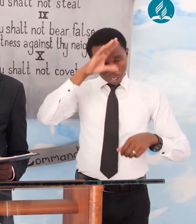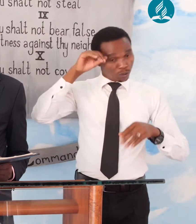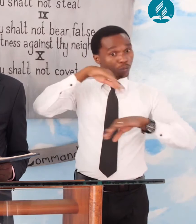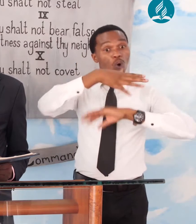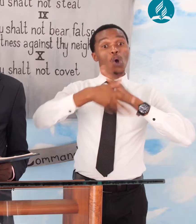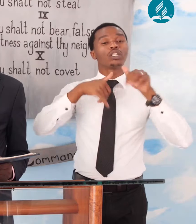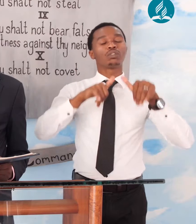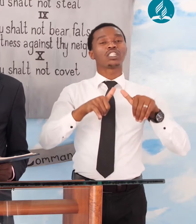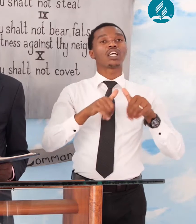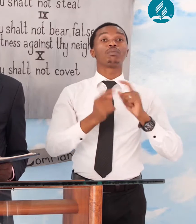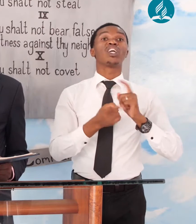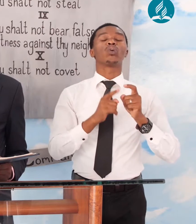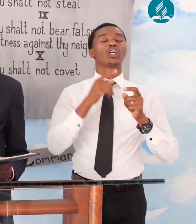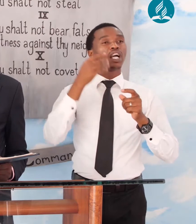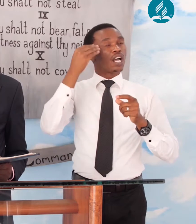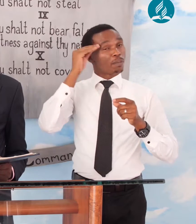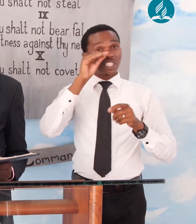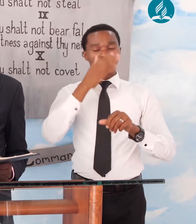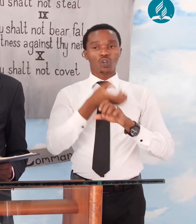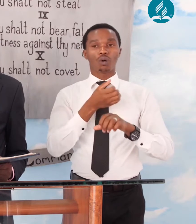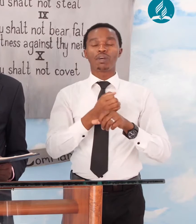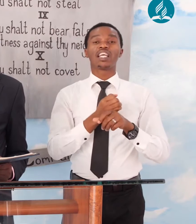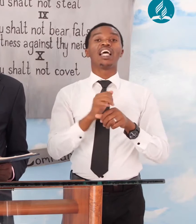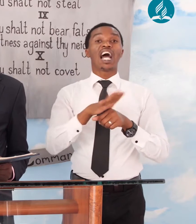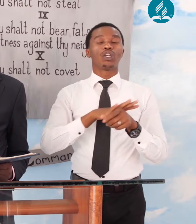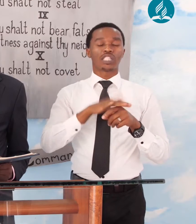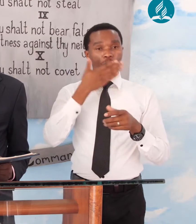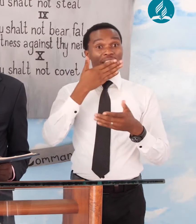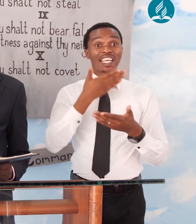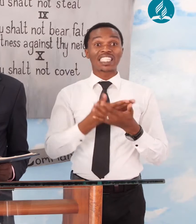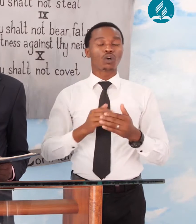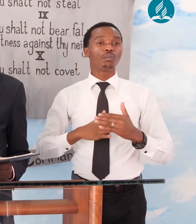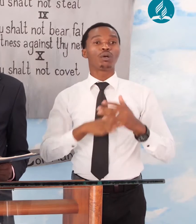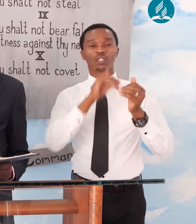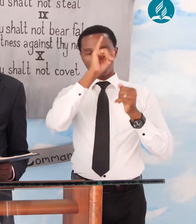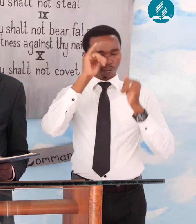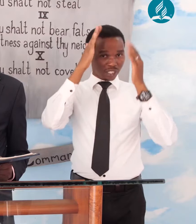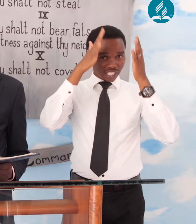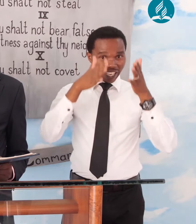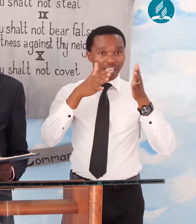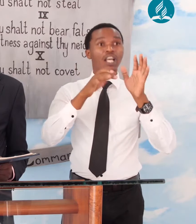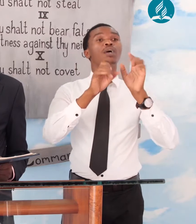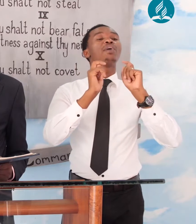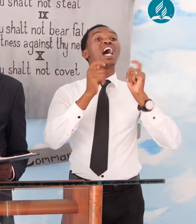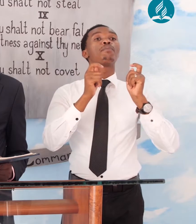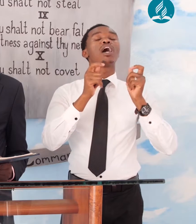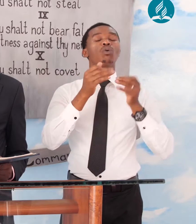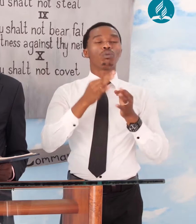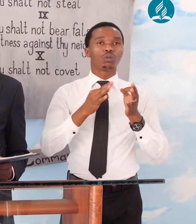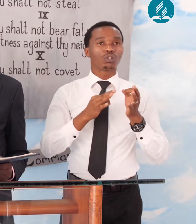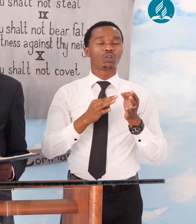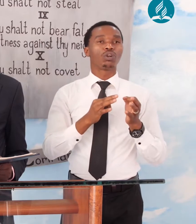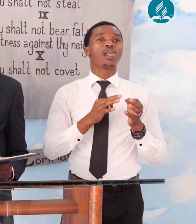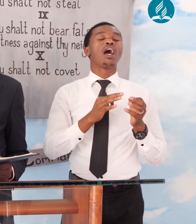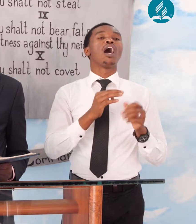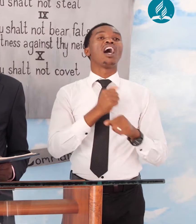mission which he fulfilled as the leader of Israel, testifies to the importance of the work of